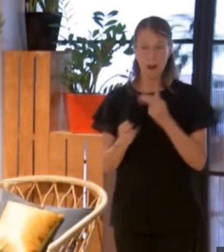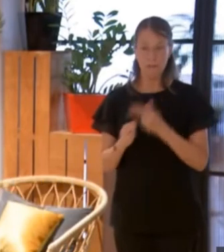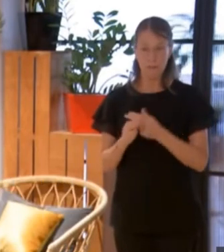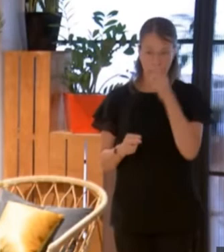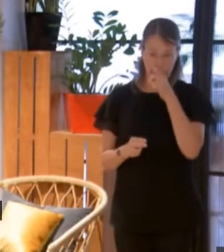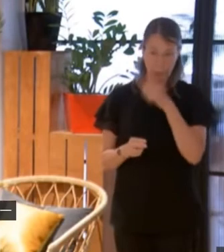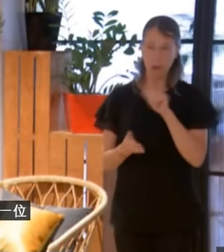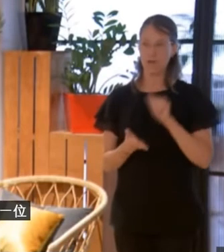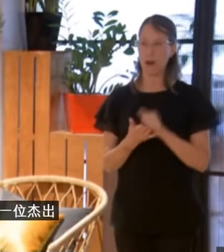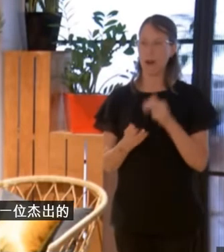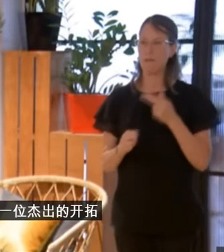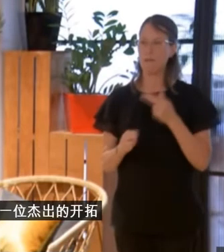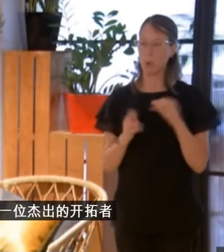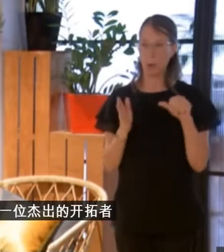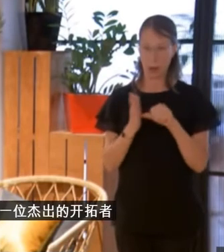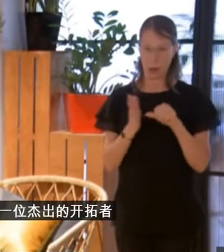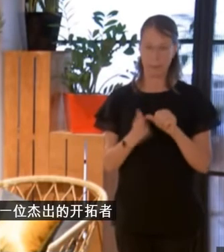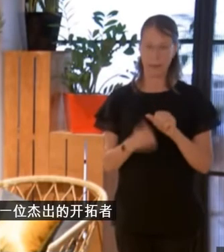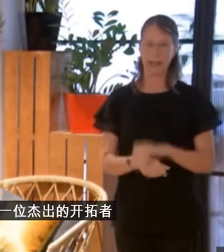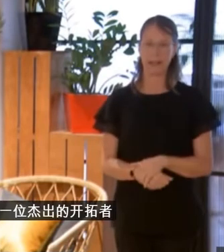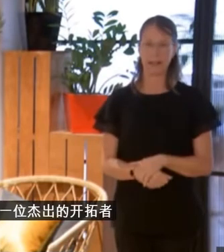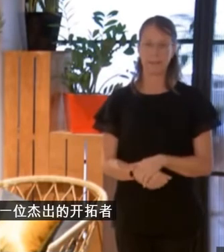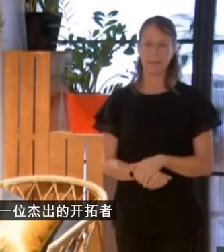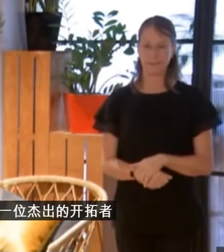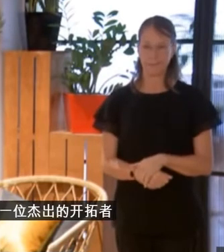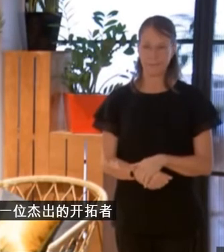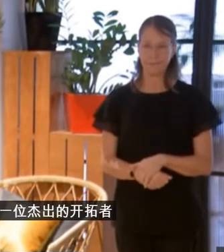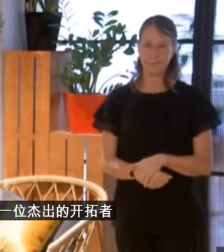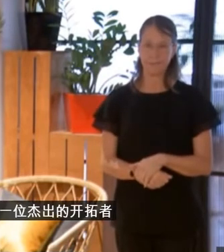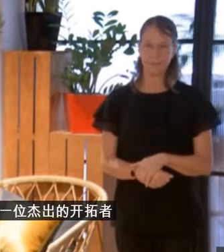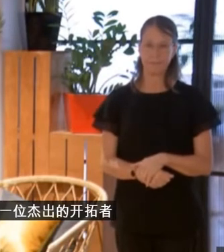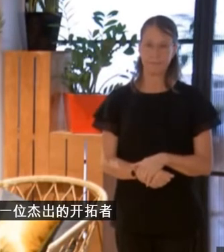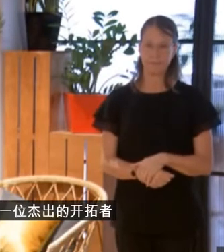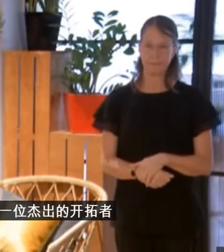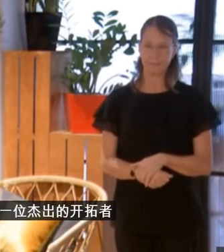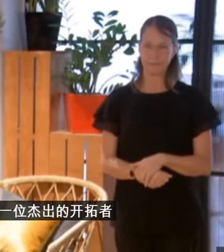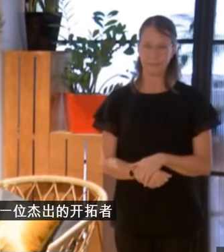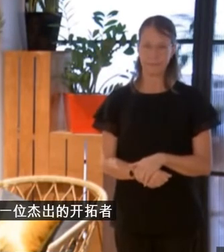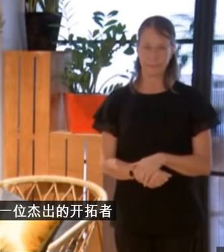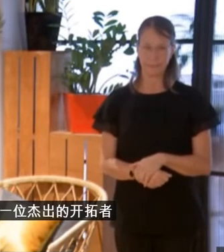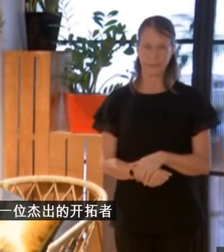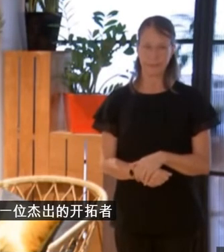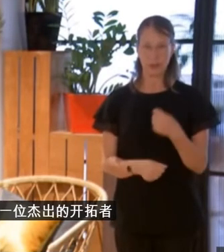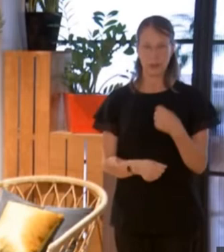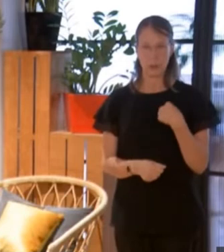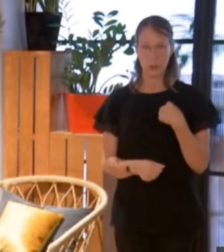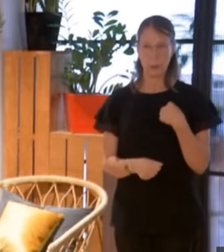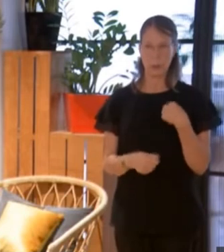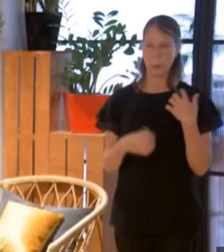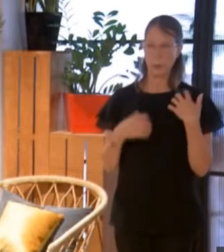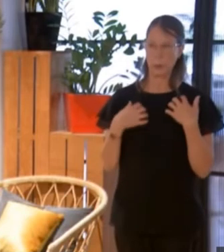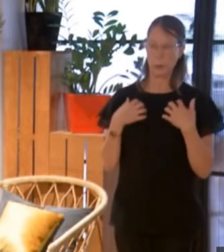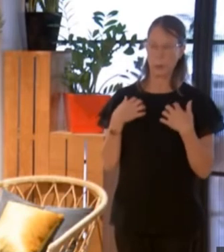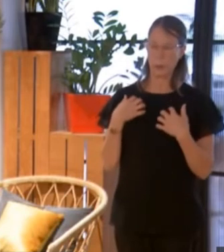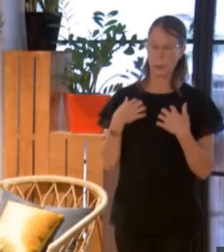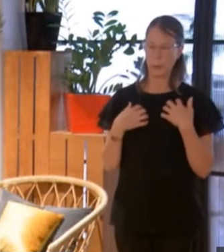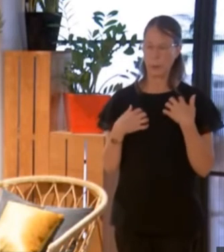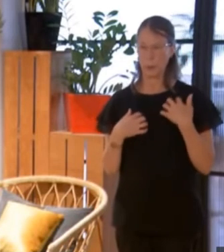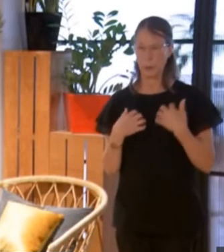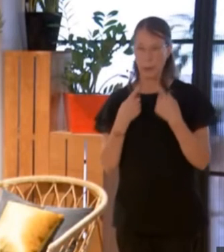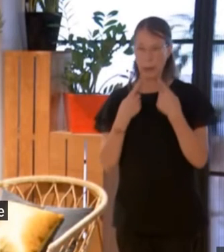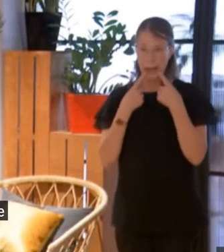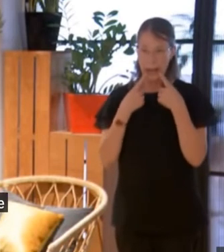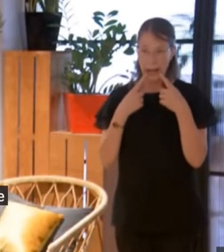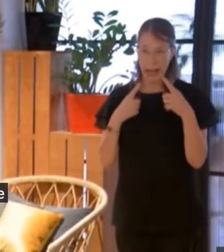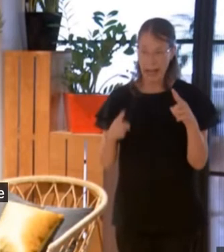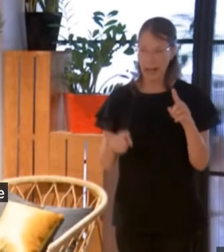to be announcing an outstanding trailblazer when it comes to women's participation, women's economic